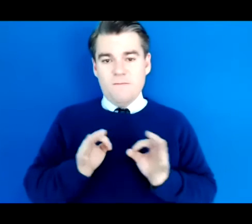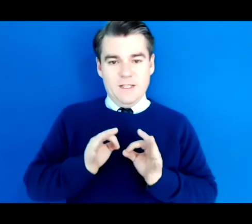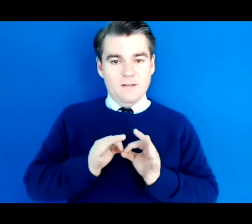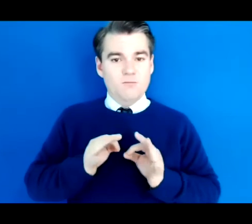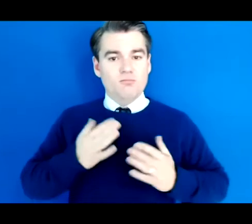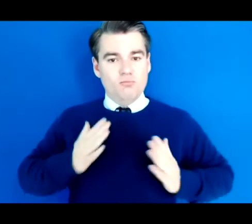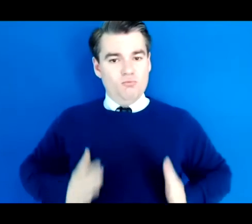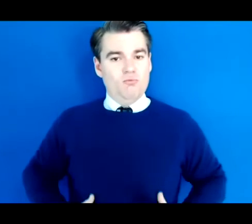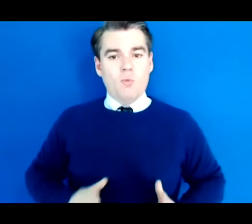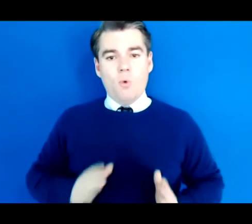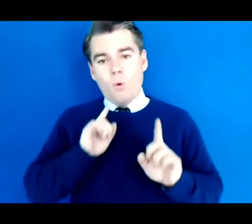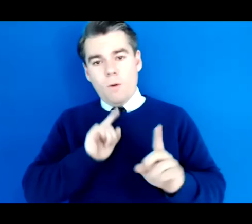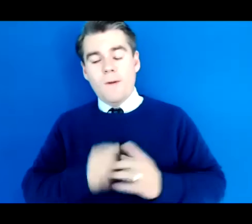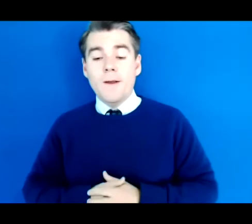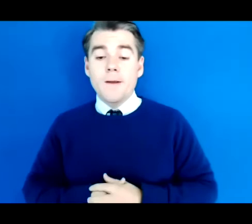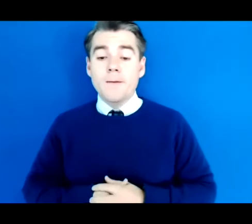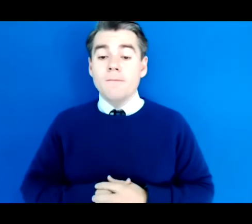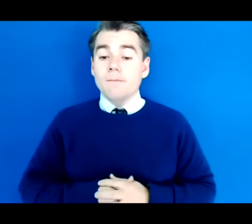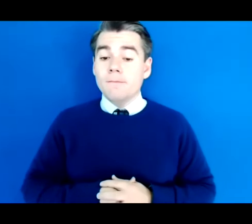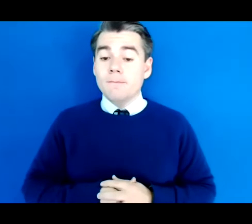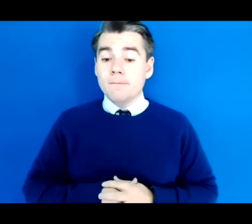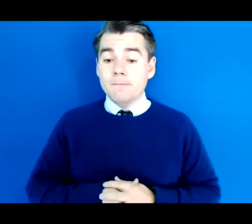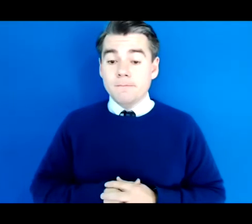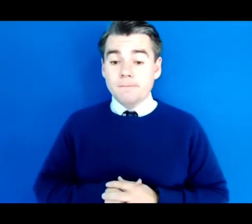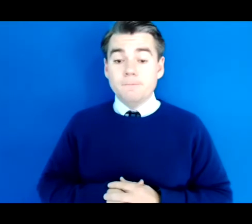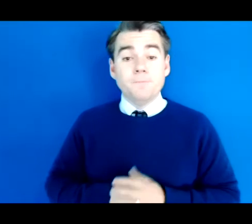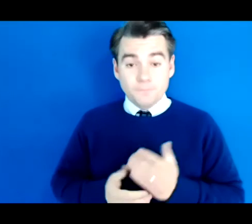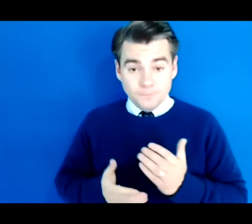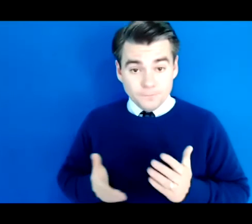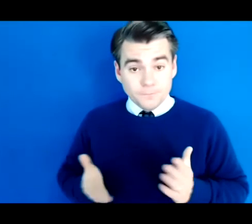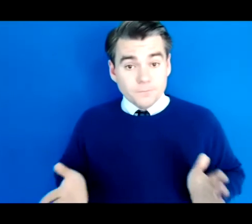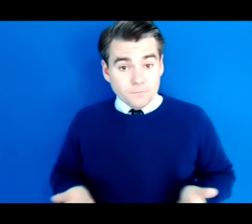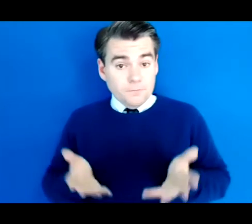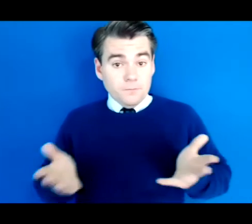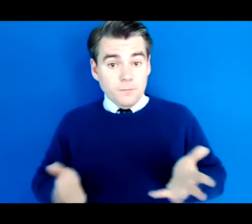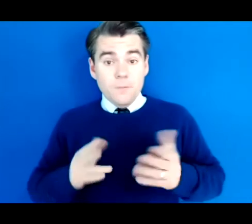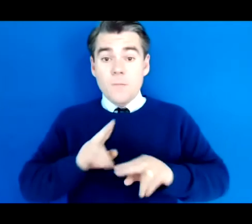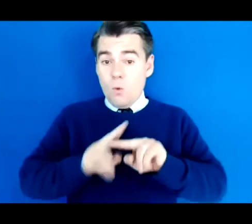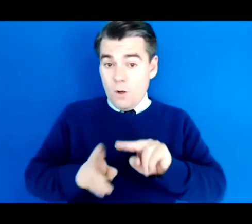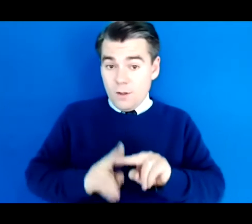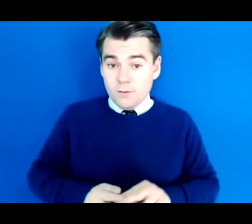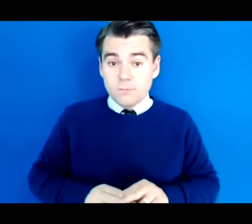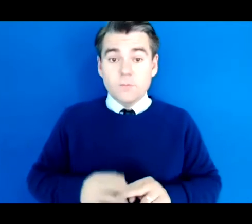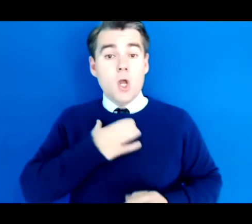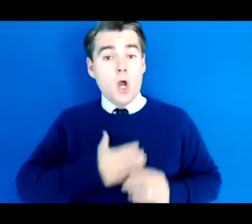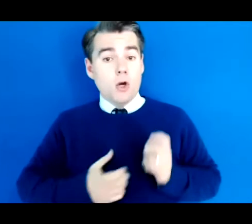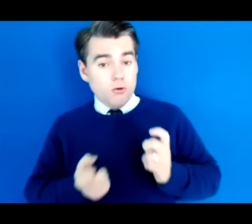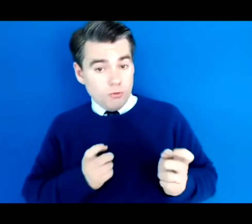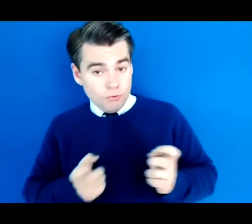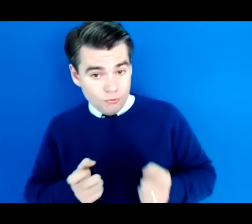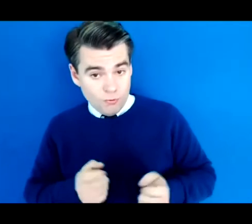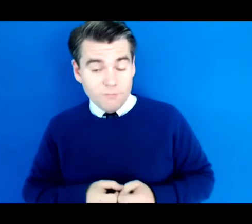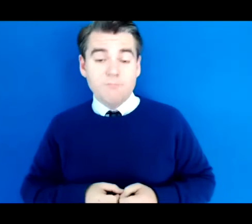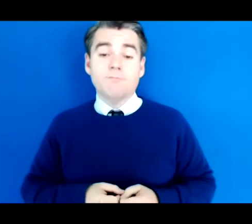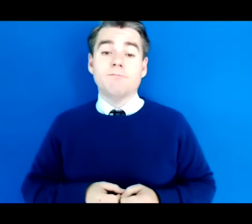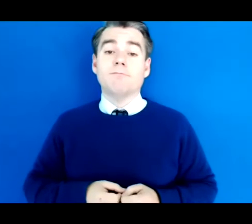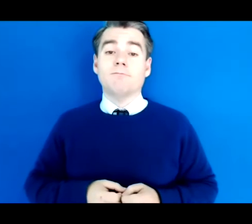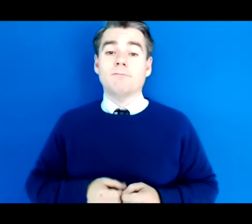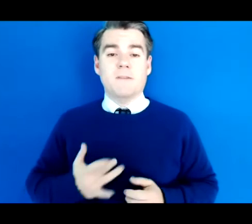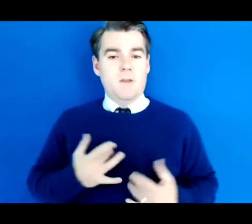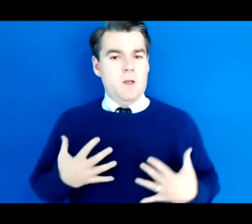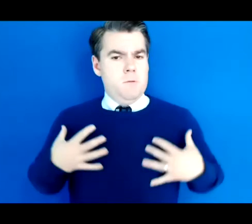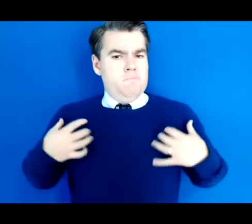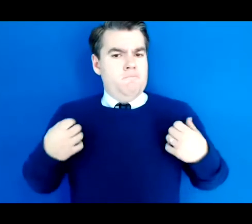It promotes weight loss, supports hunger control, leaves you feeling energized and